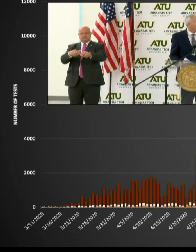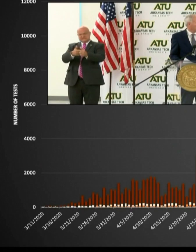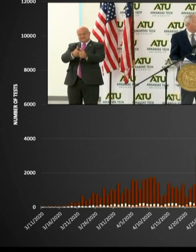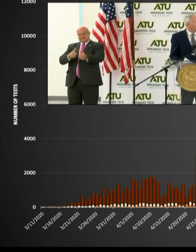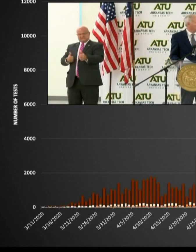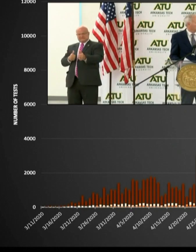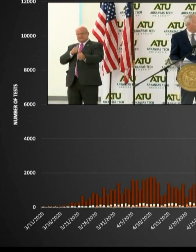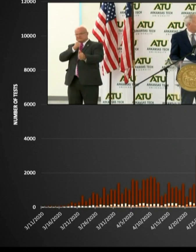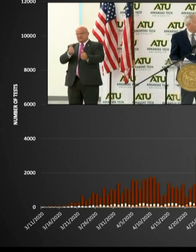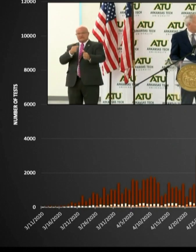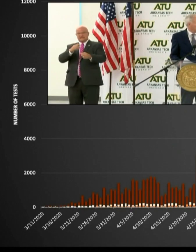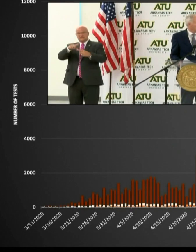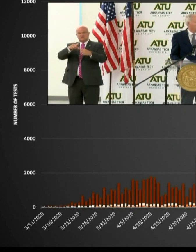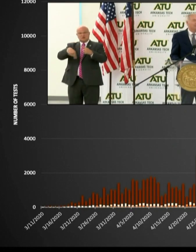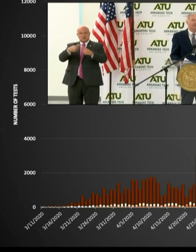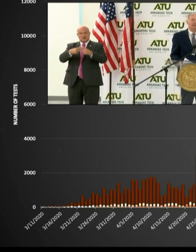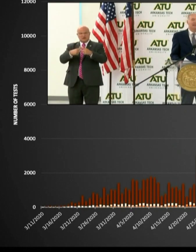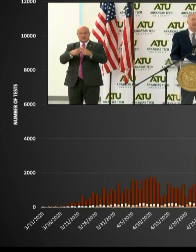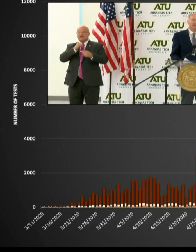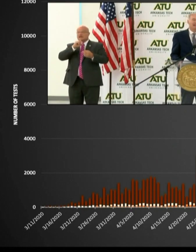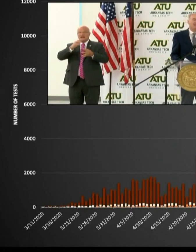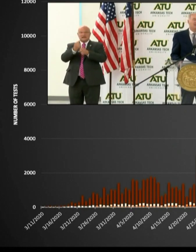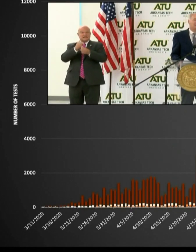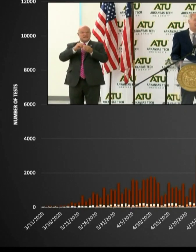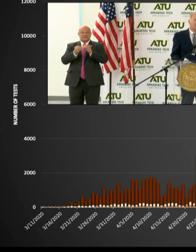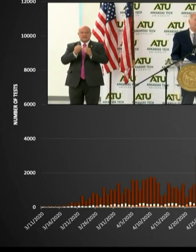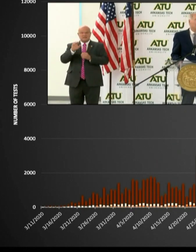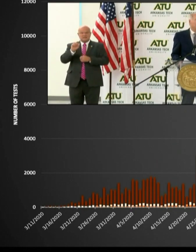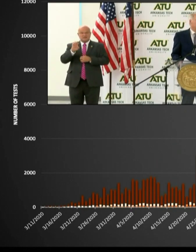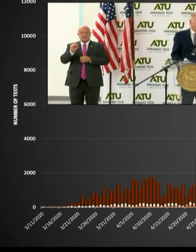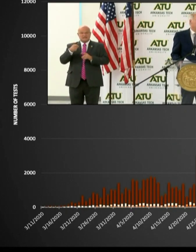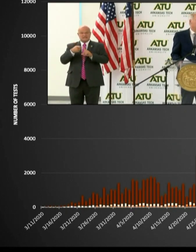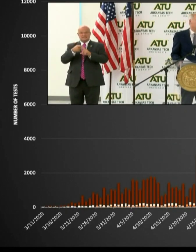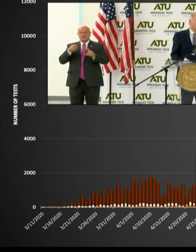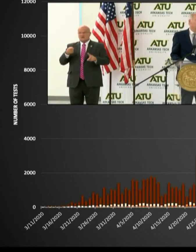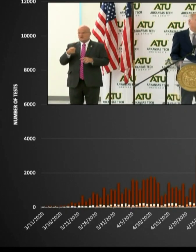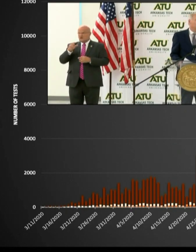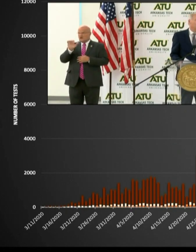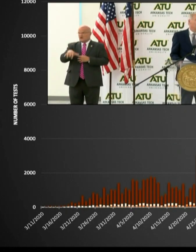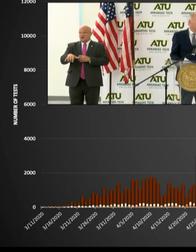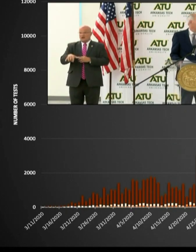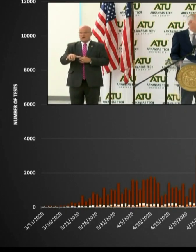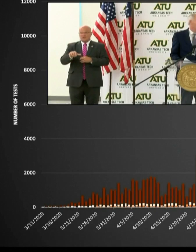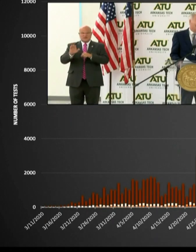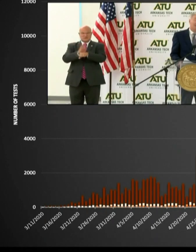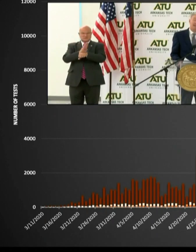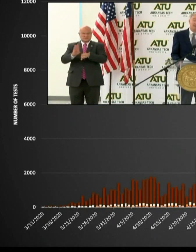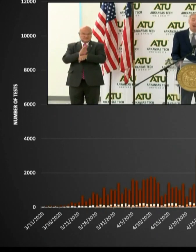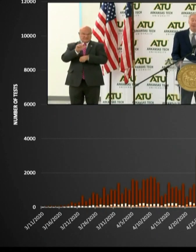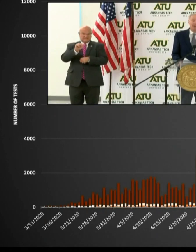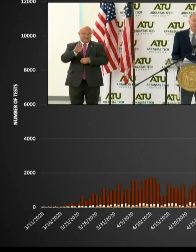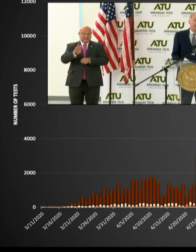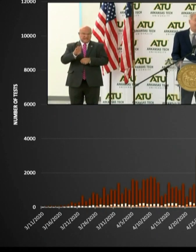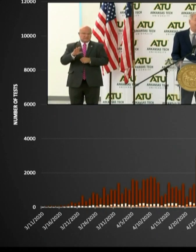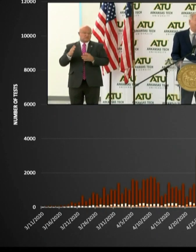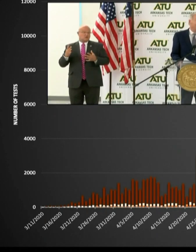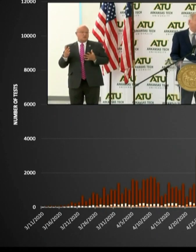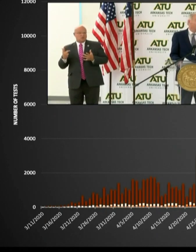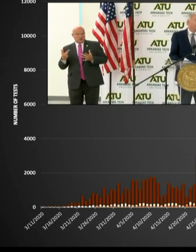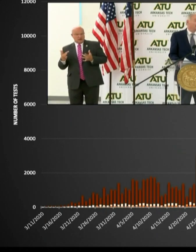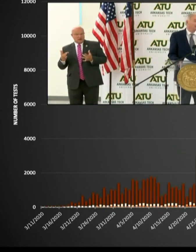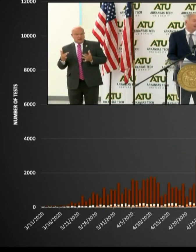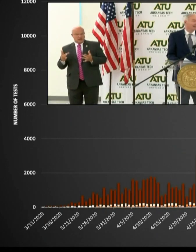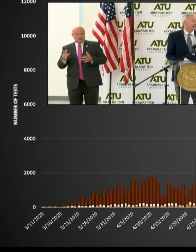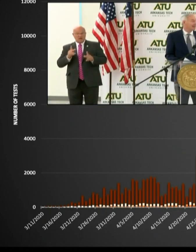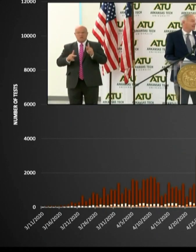quick a turnaround, and we're not getting the number of cases from the commercial labs. And part of it could be that